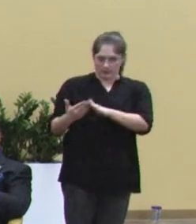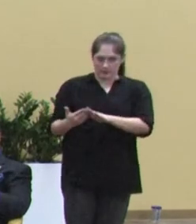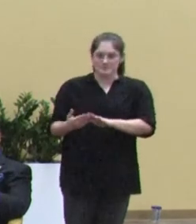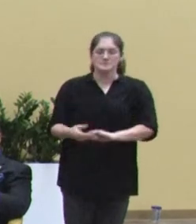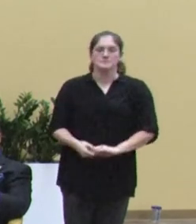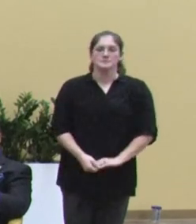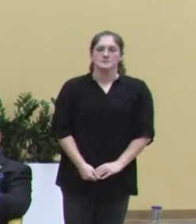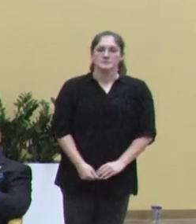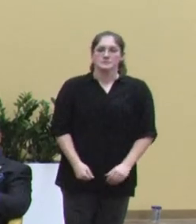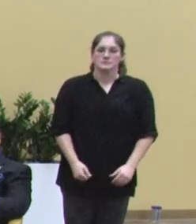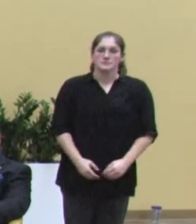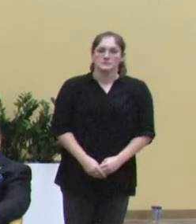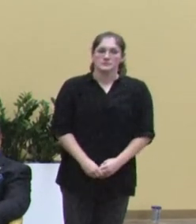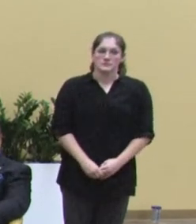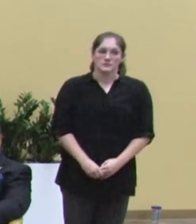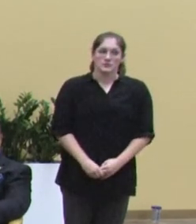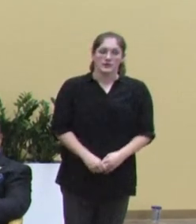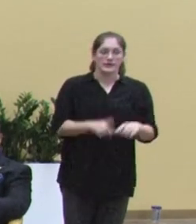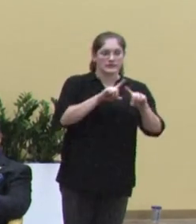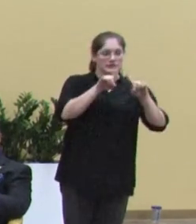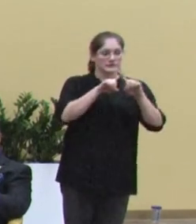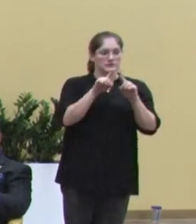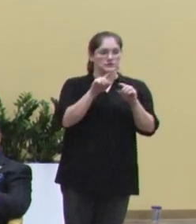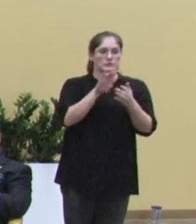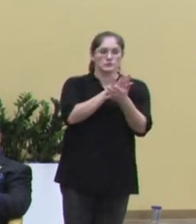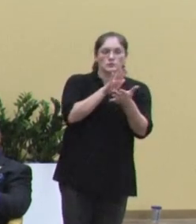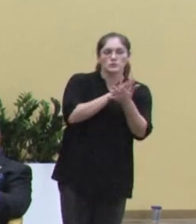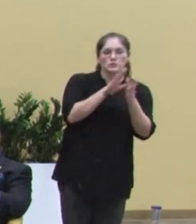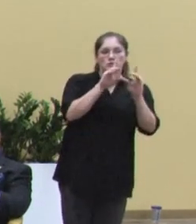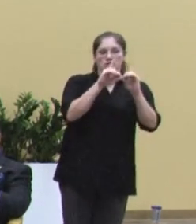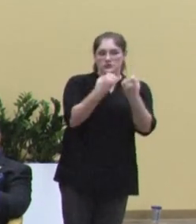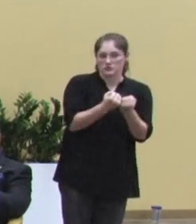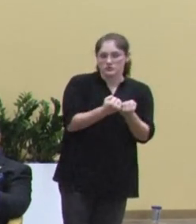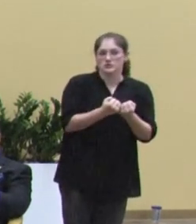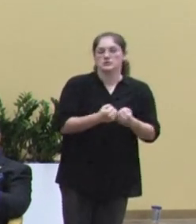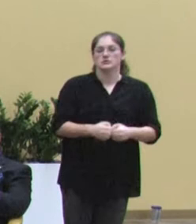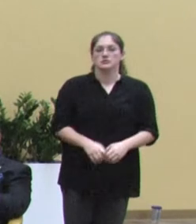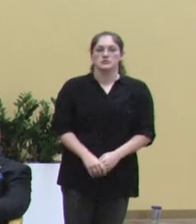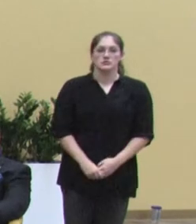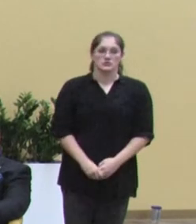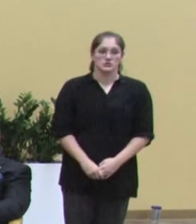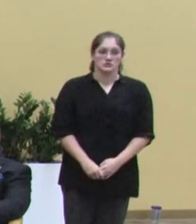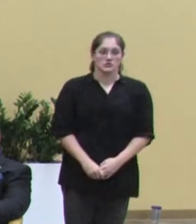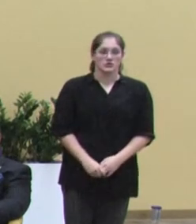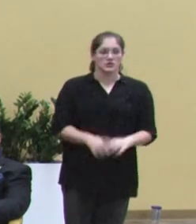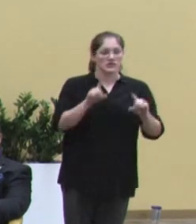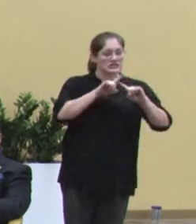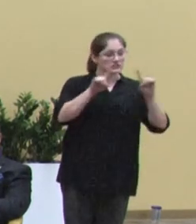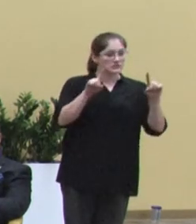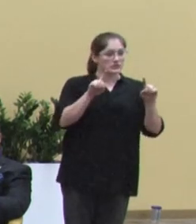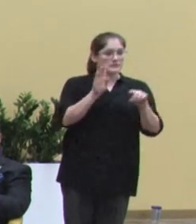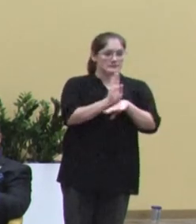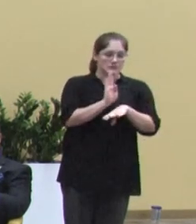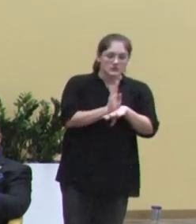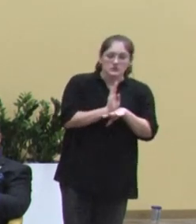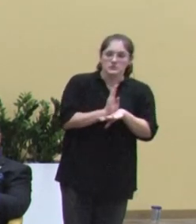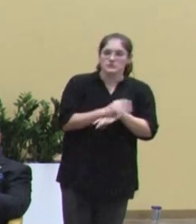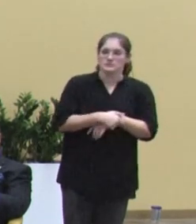with local school districts, with businesses, with